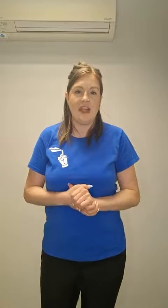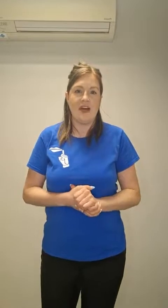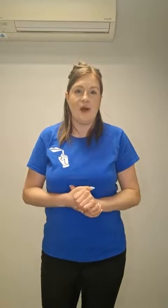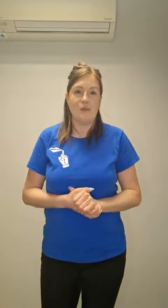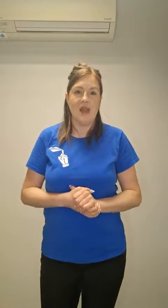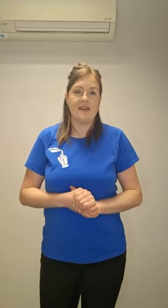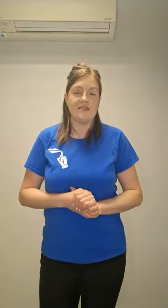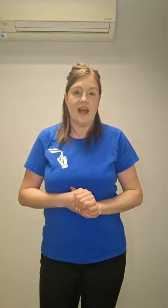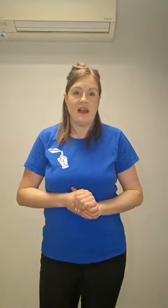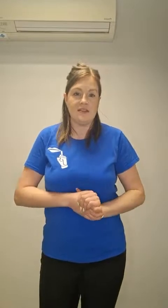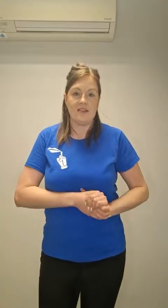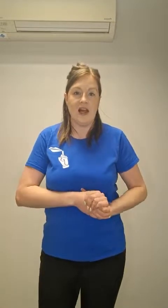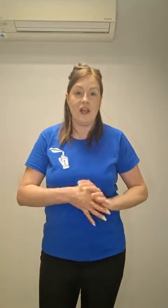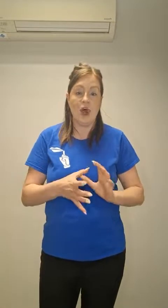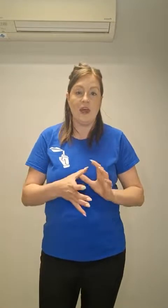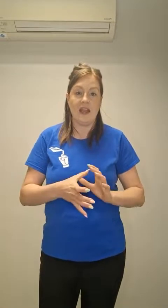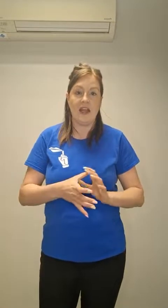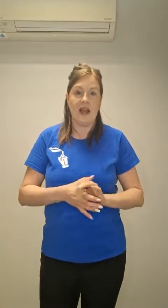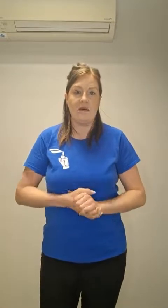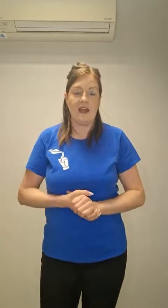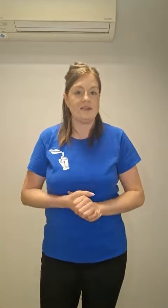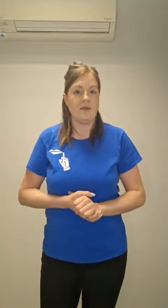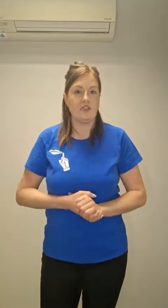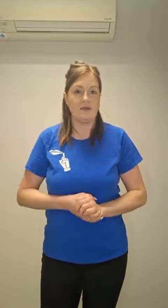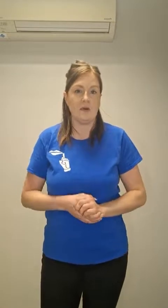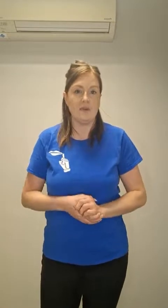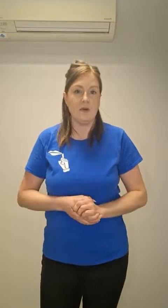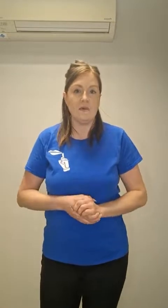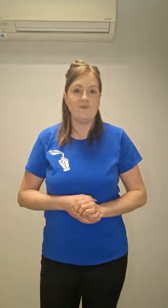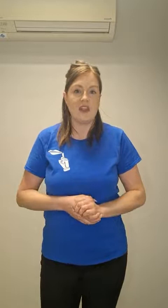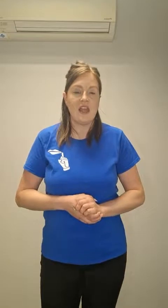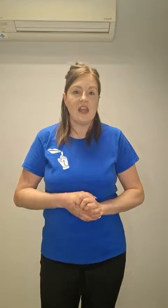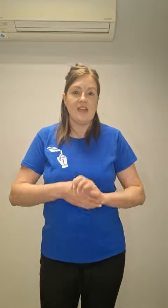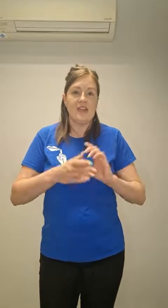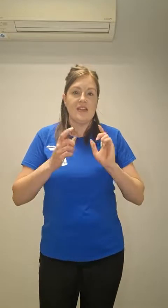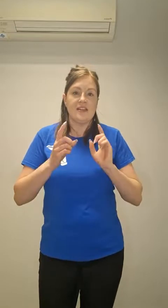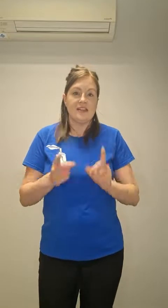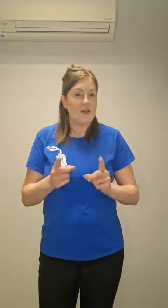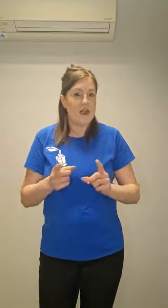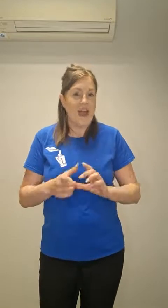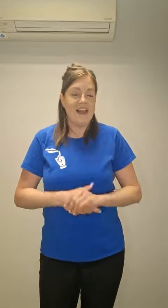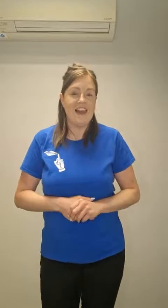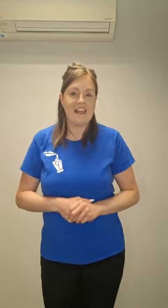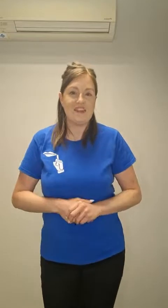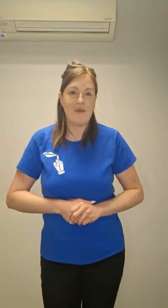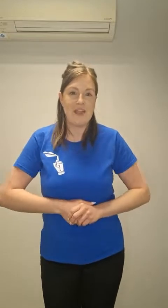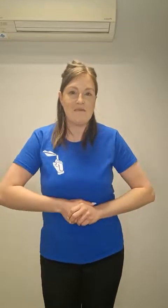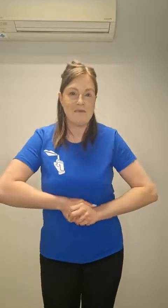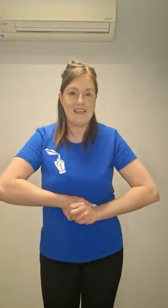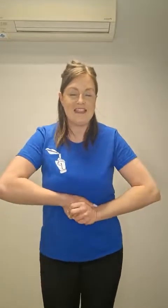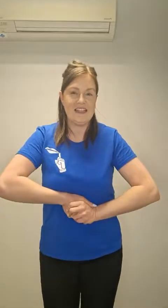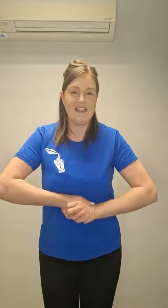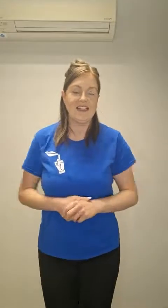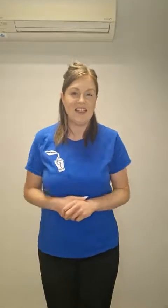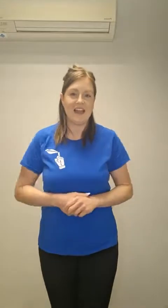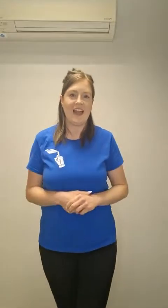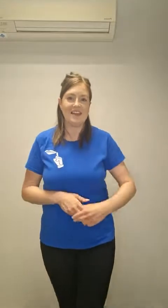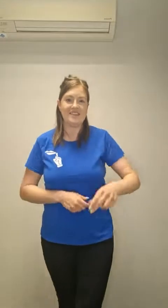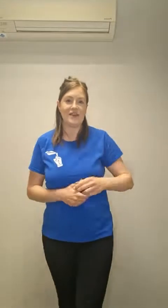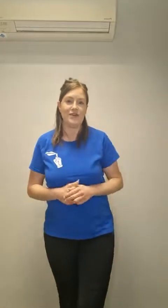want to get that awareness and that learning out there as much as possible. So yeah, let us know, keep me updated. Okay, so